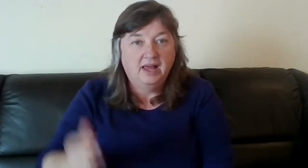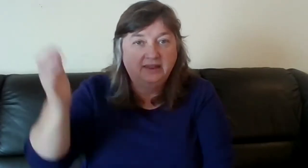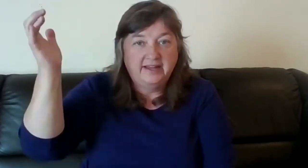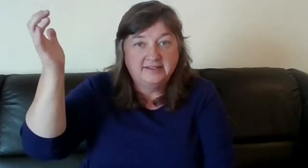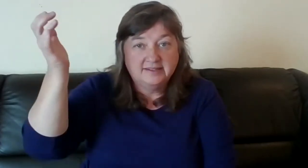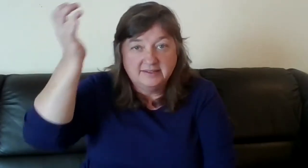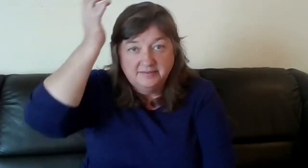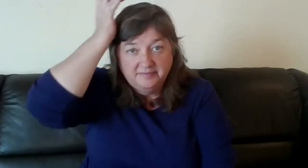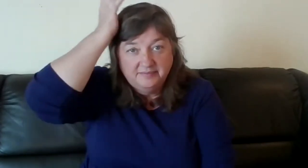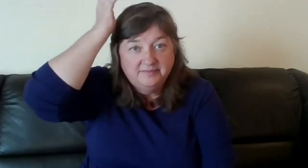lettuce,